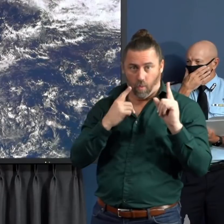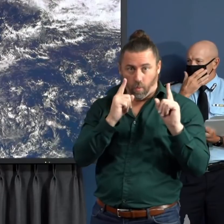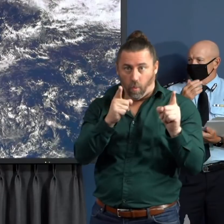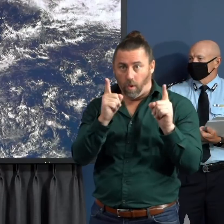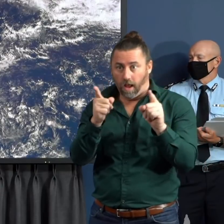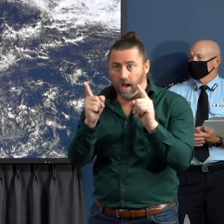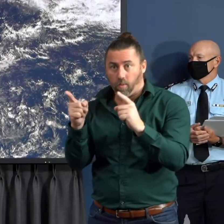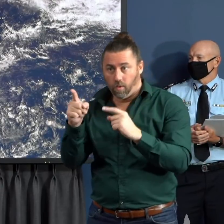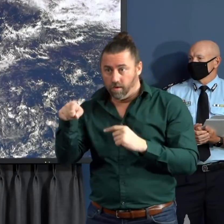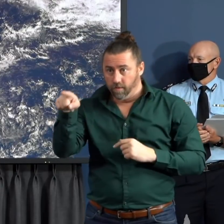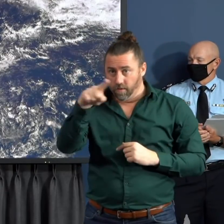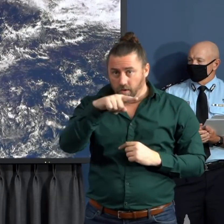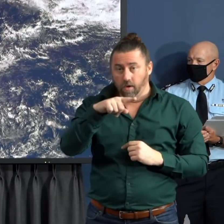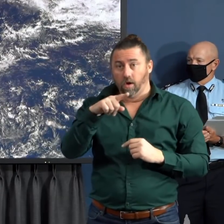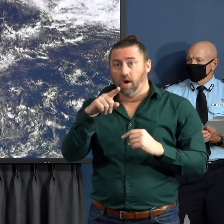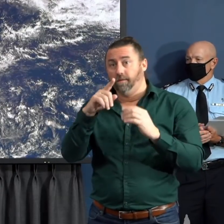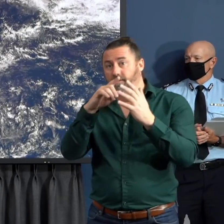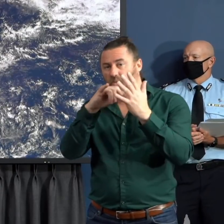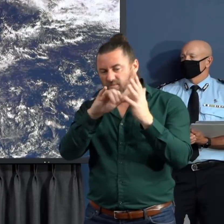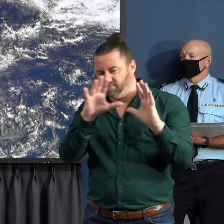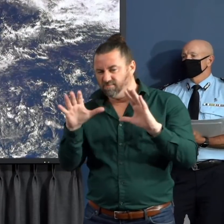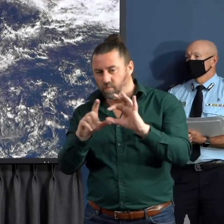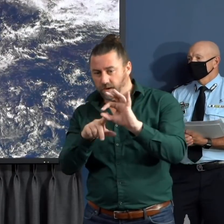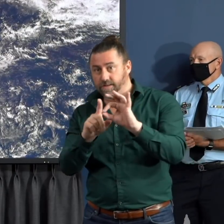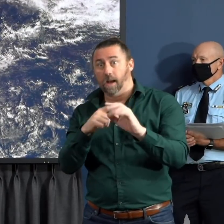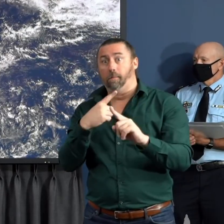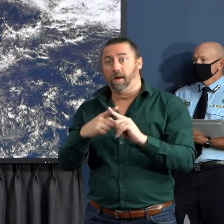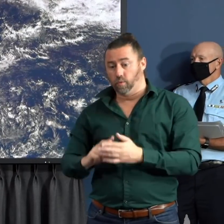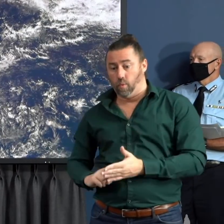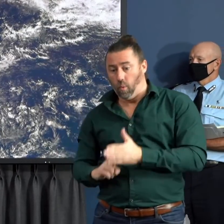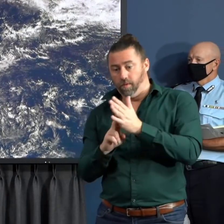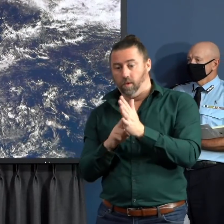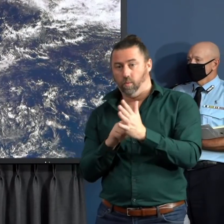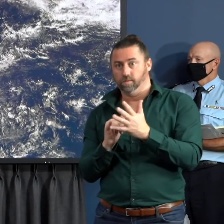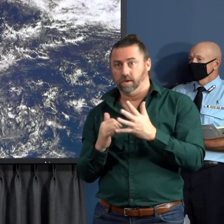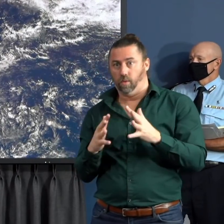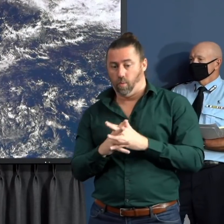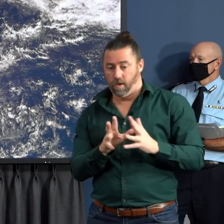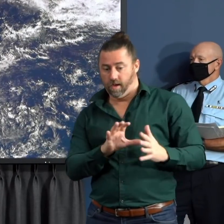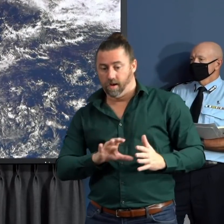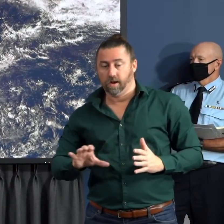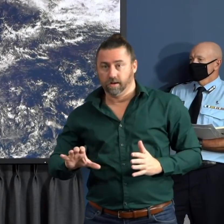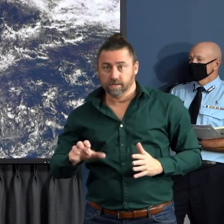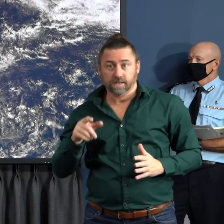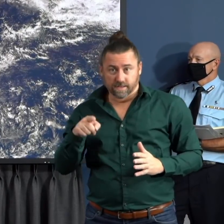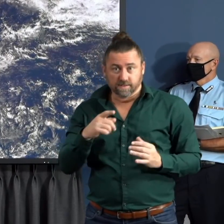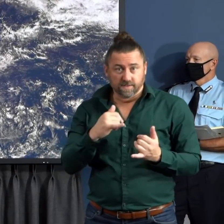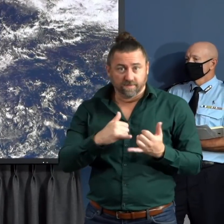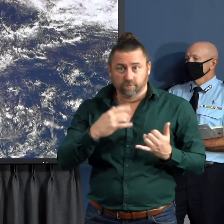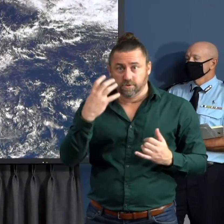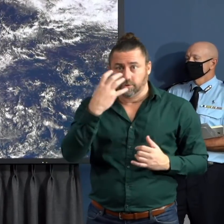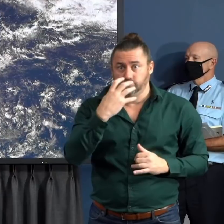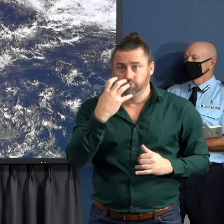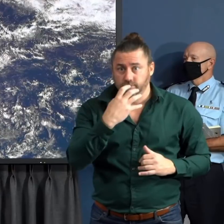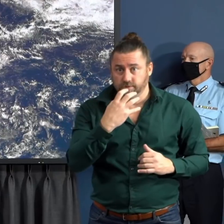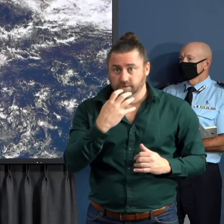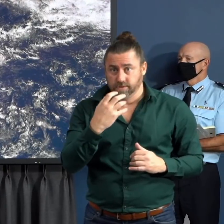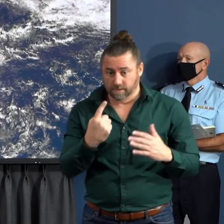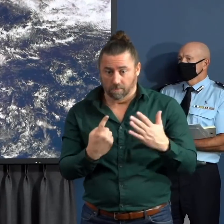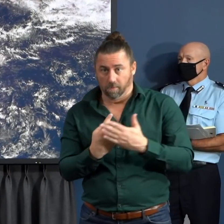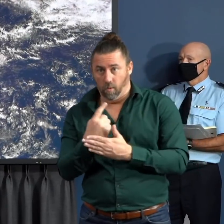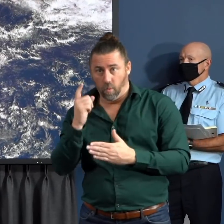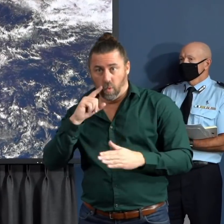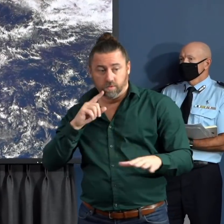well as areas in northern New South Wales, is current for the dangerous and unfolding weather and flooding situation that